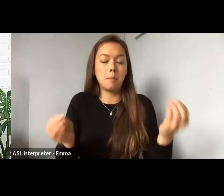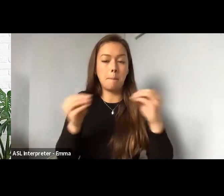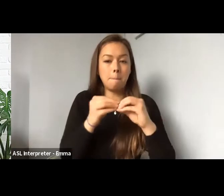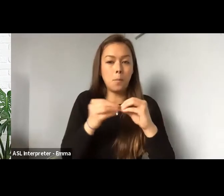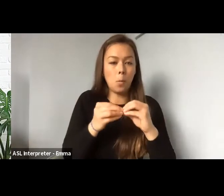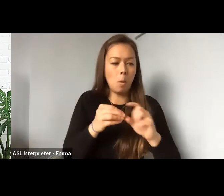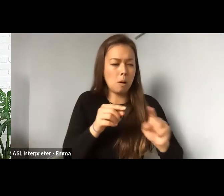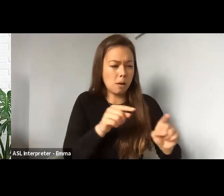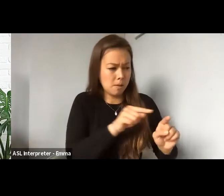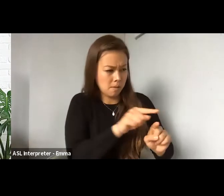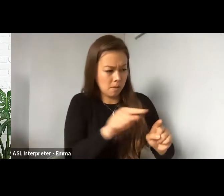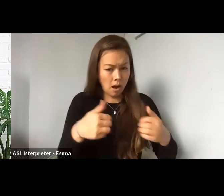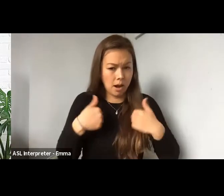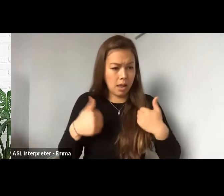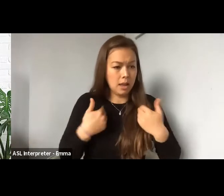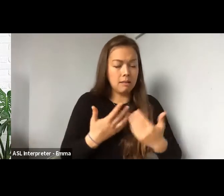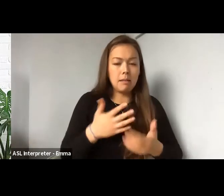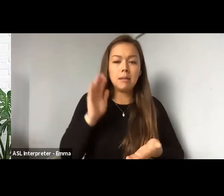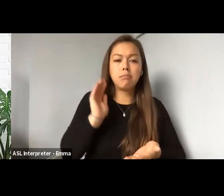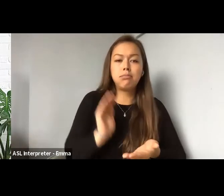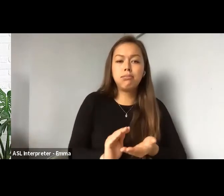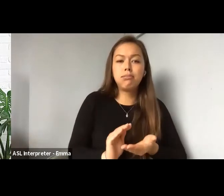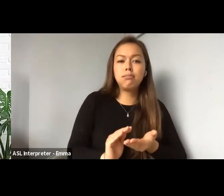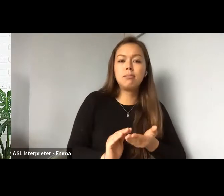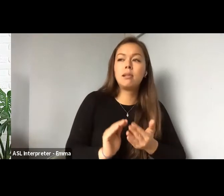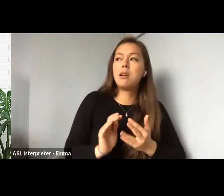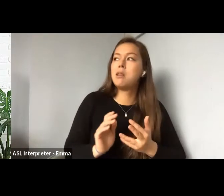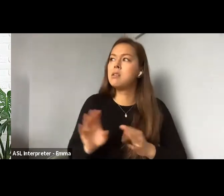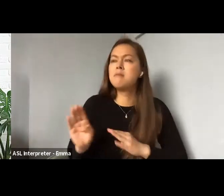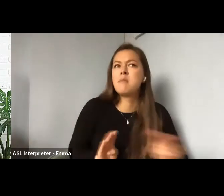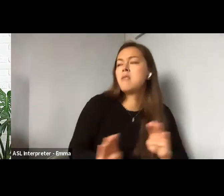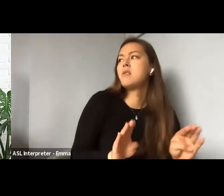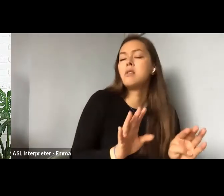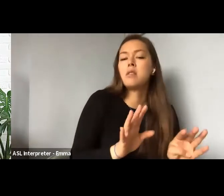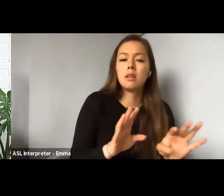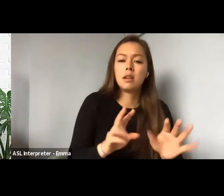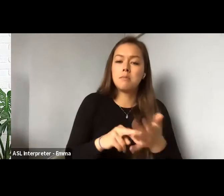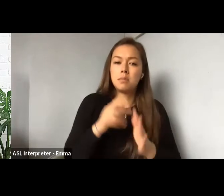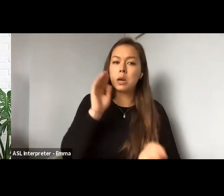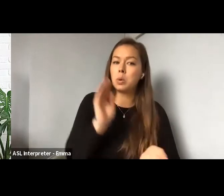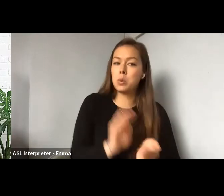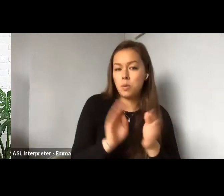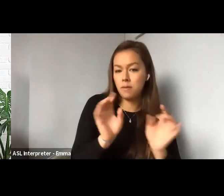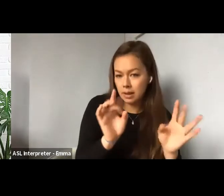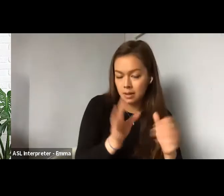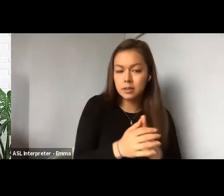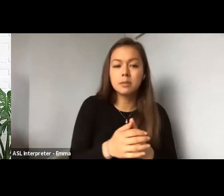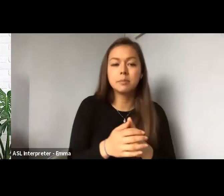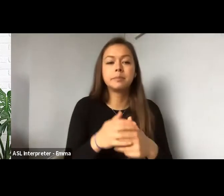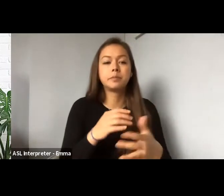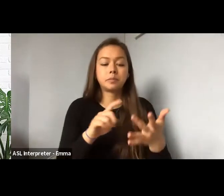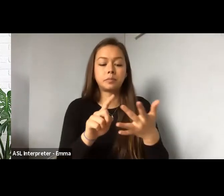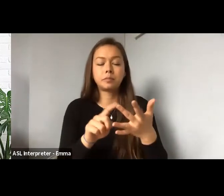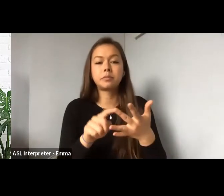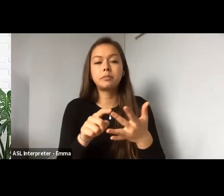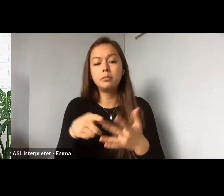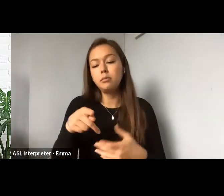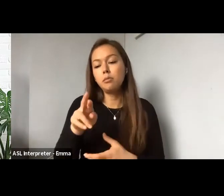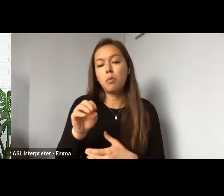consequently less domestic violence or dating violence. Having pro-social peers, having some